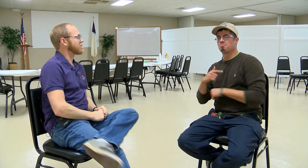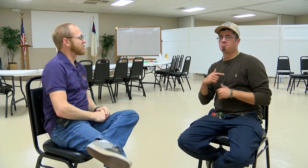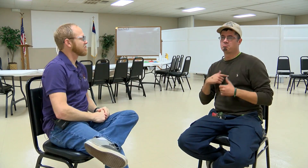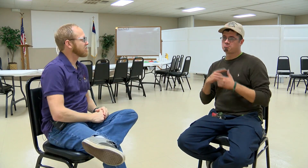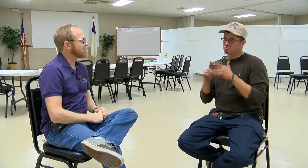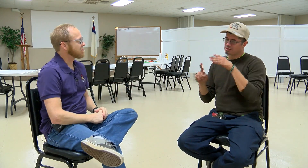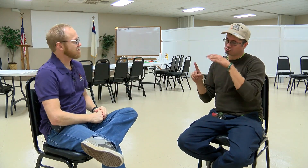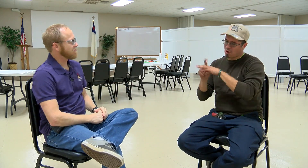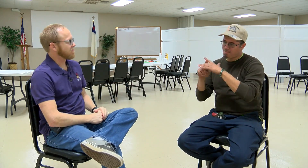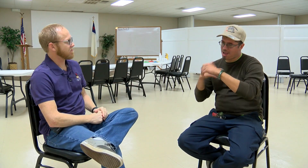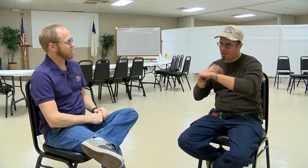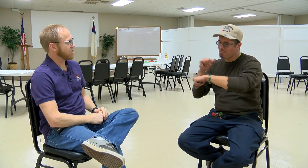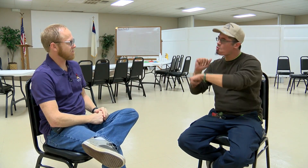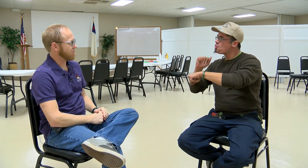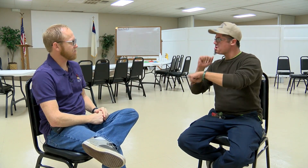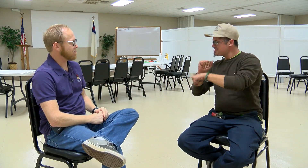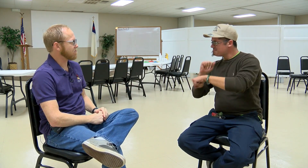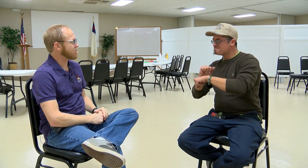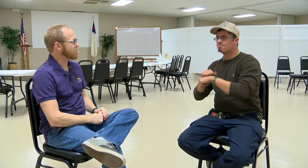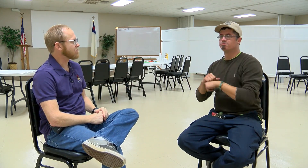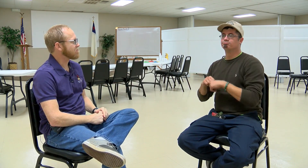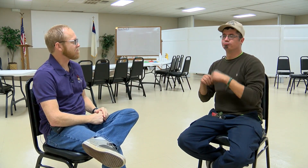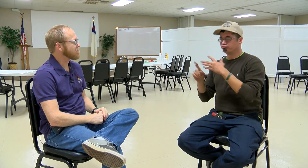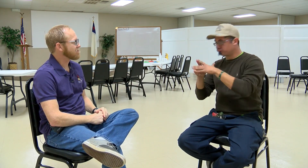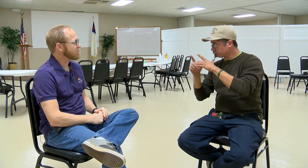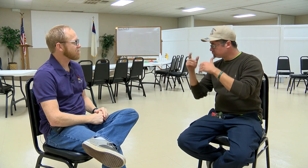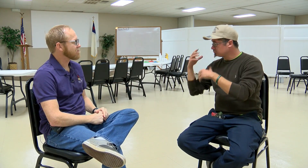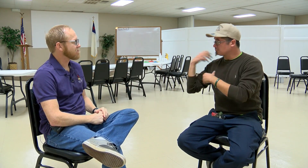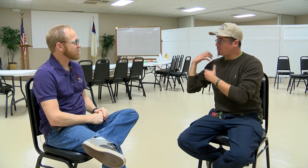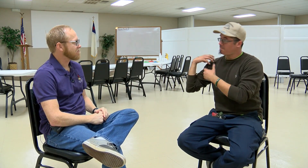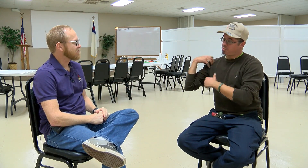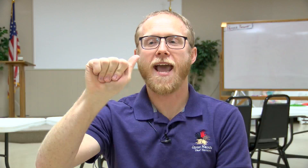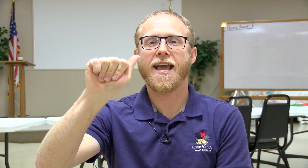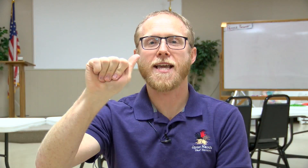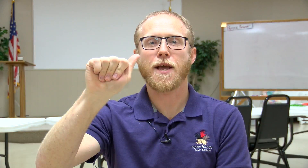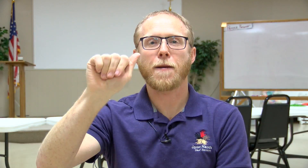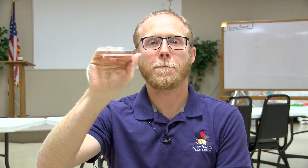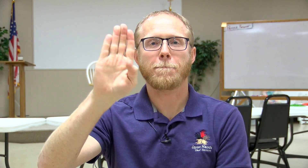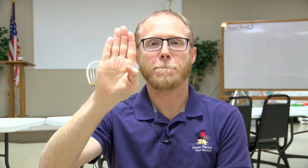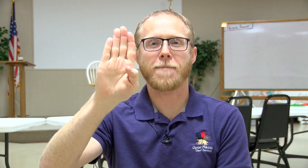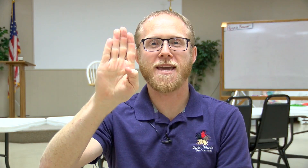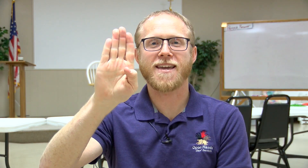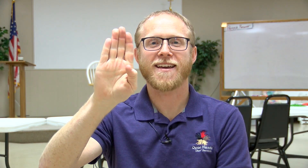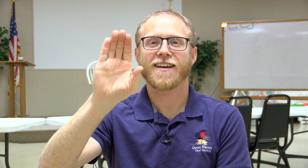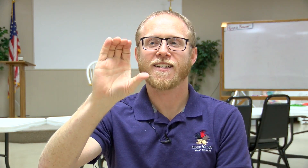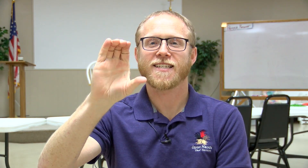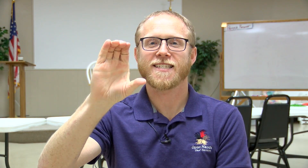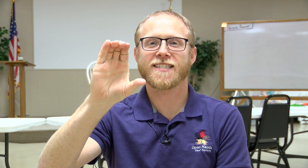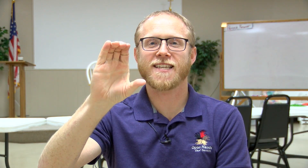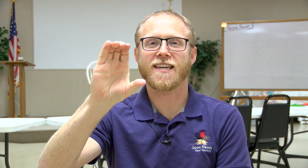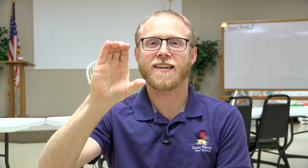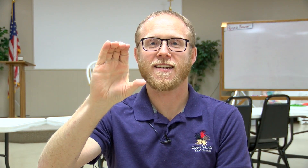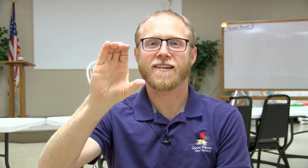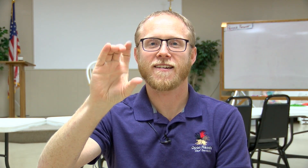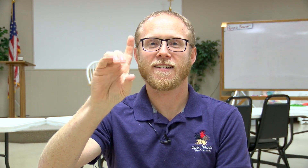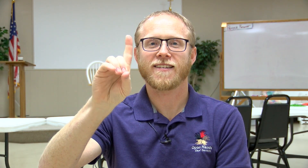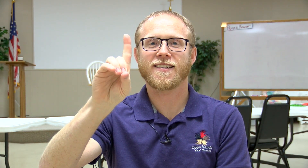conceptual language. a very visual language. It's not a written language. A. B. C. Sign language